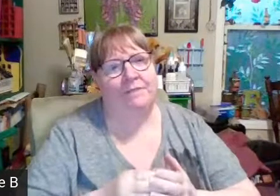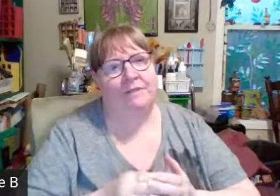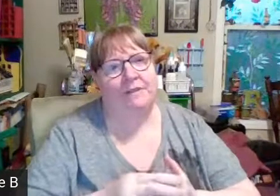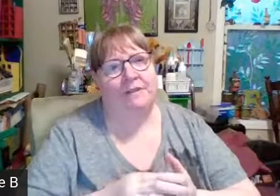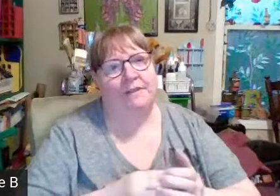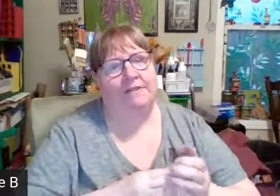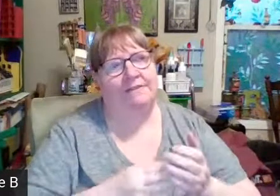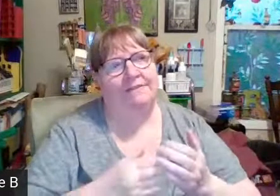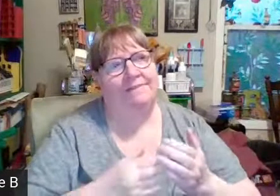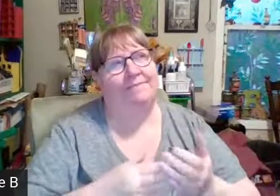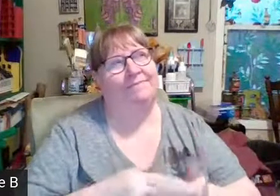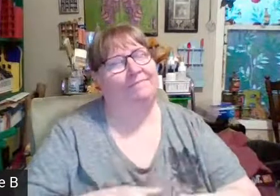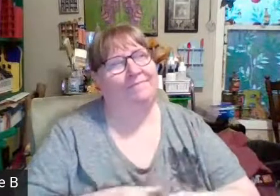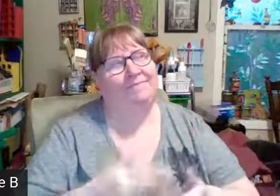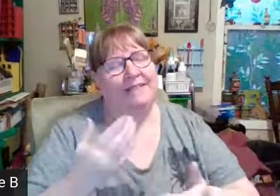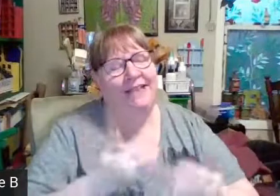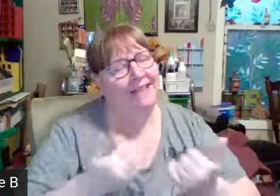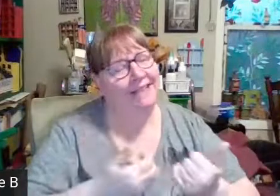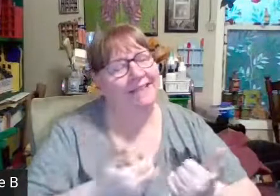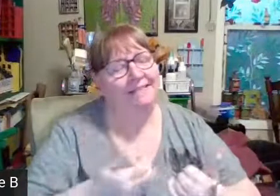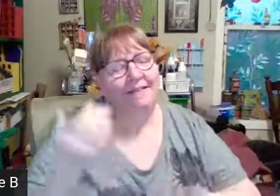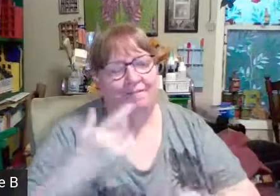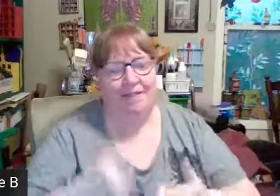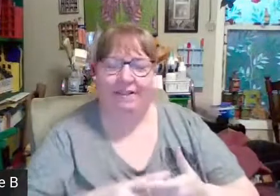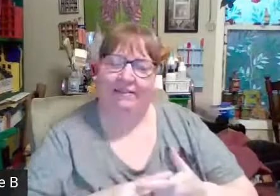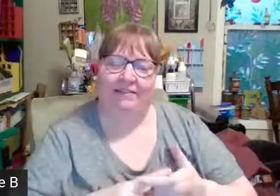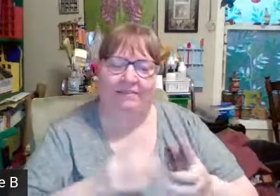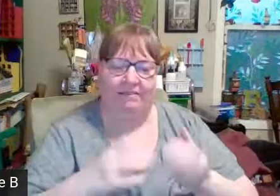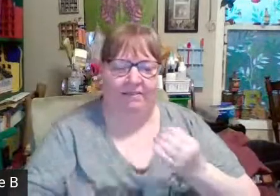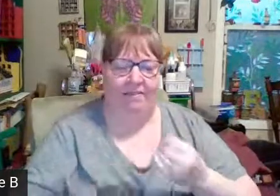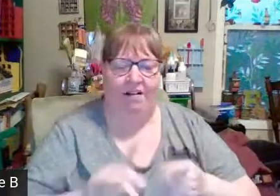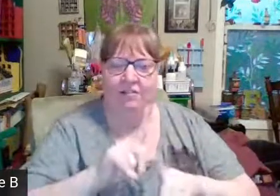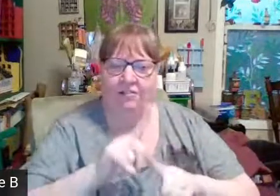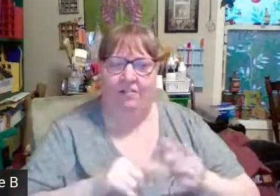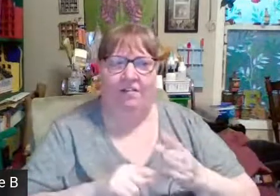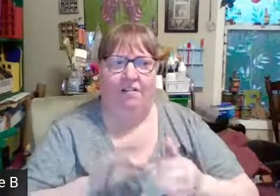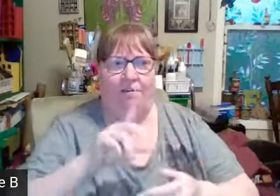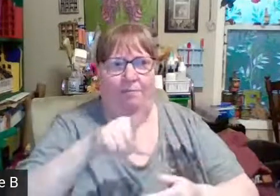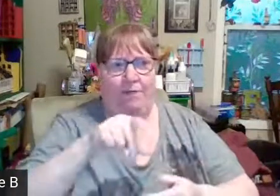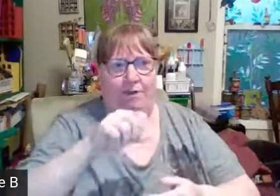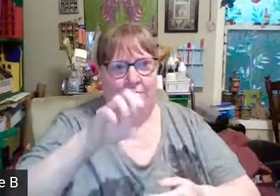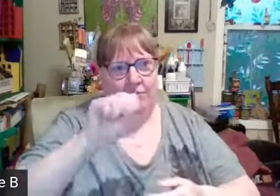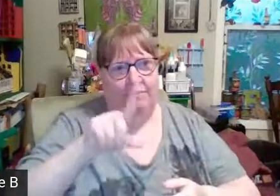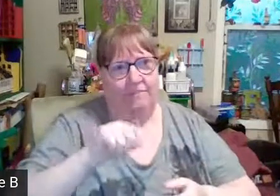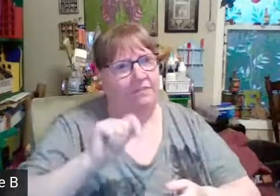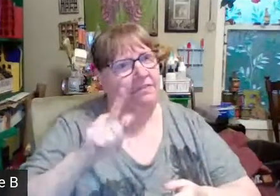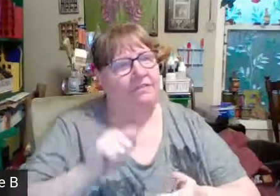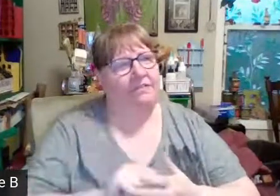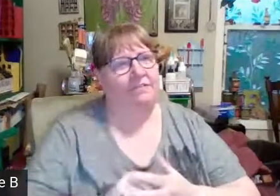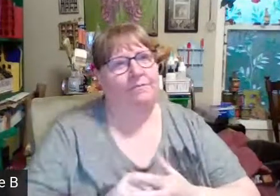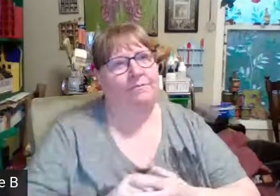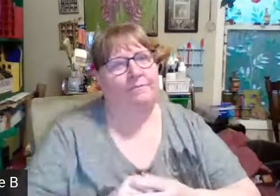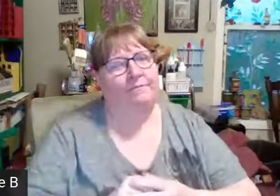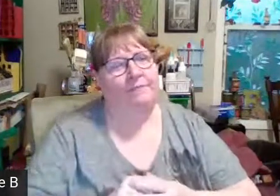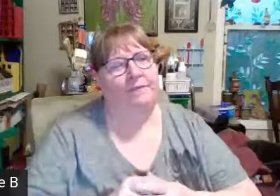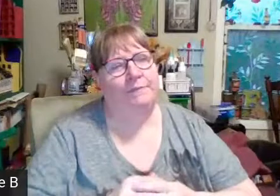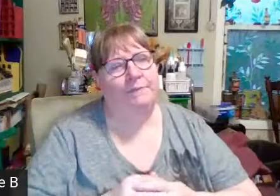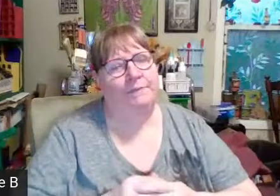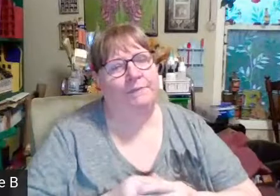sometimes instant messages get lost too. I usually try to remember them, and in instant messages, I can screenshot